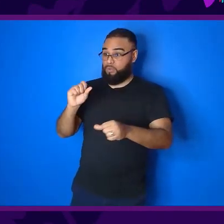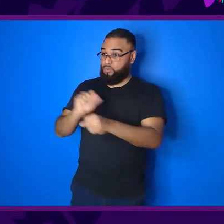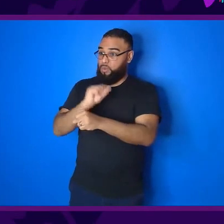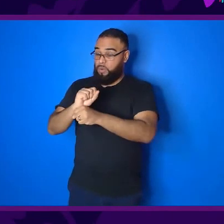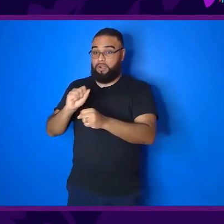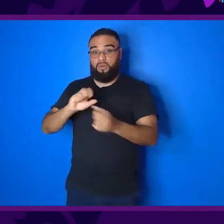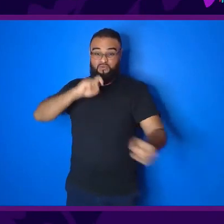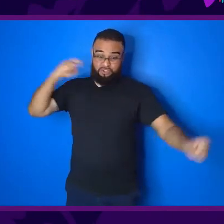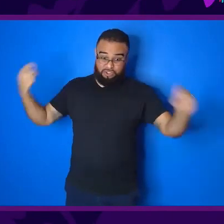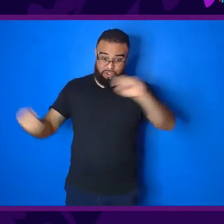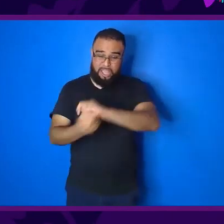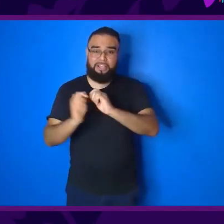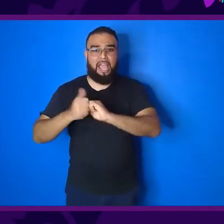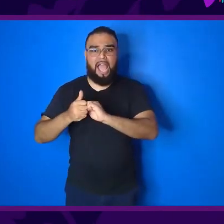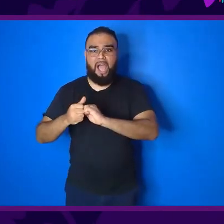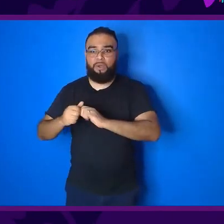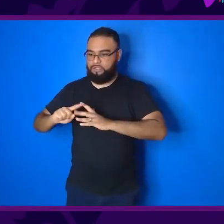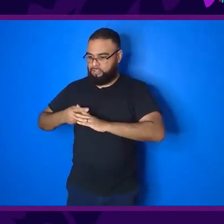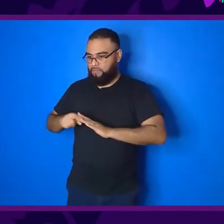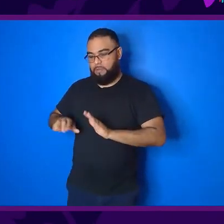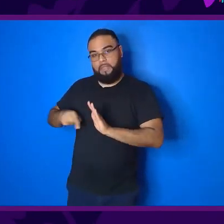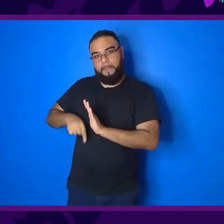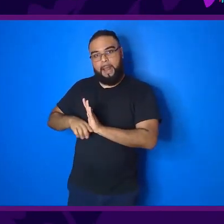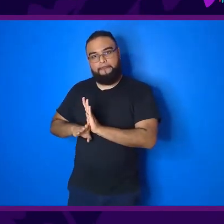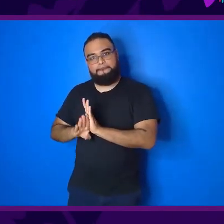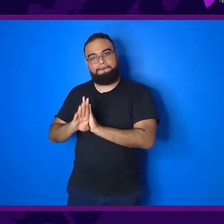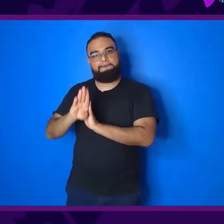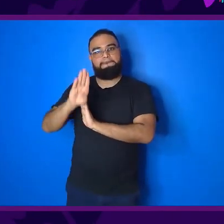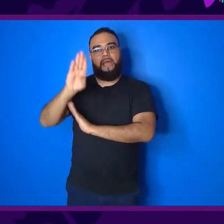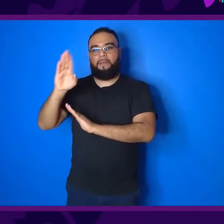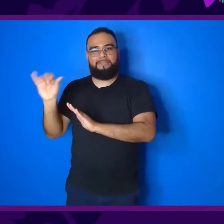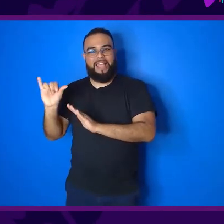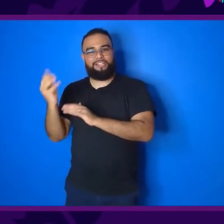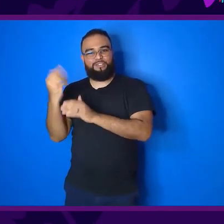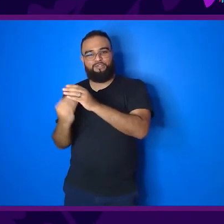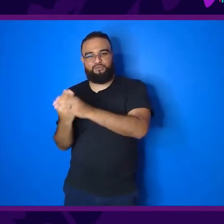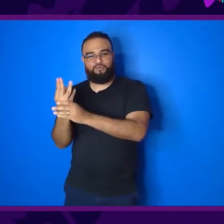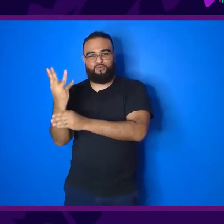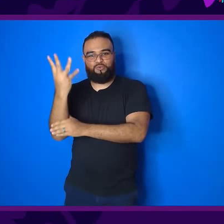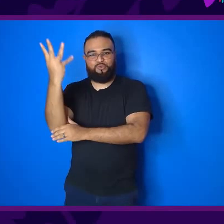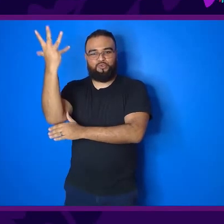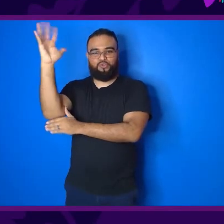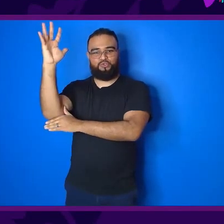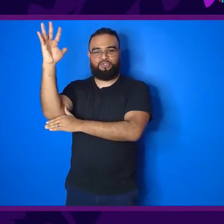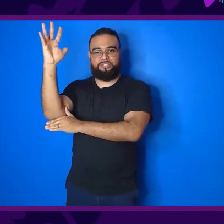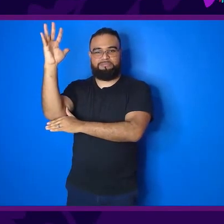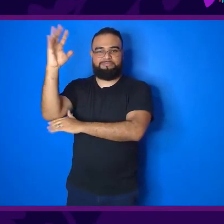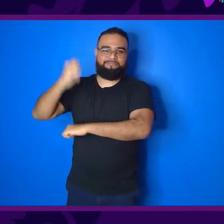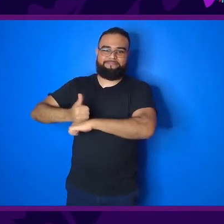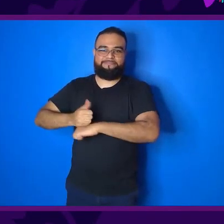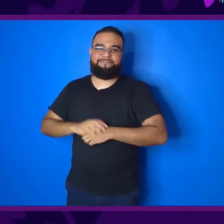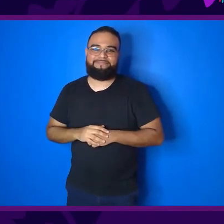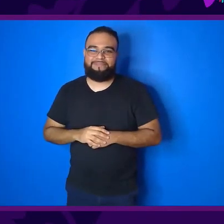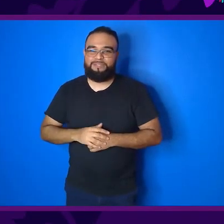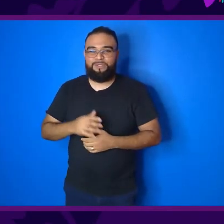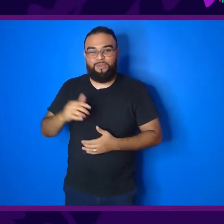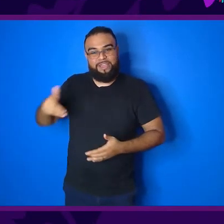from the bottom up. So trust that instinct. This one's for Gloria.